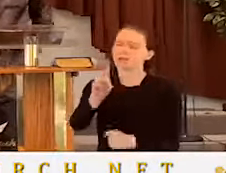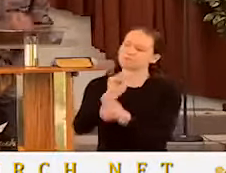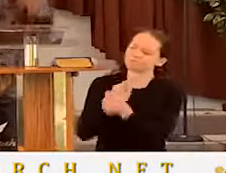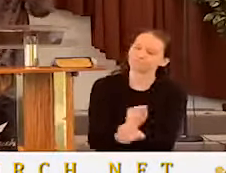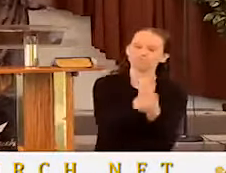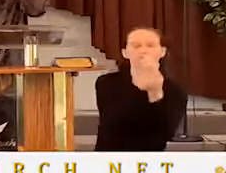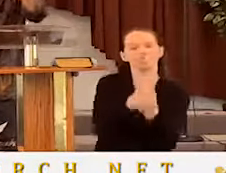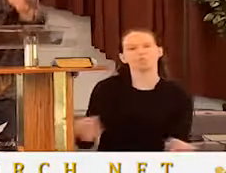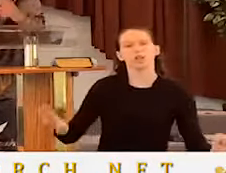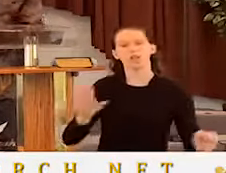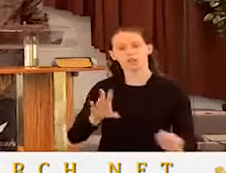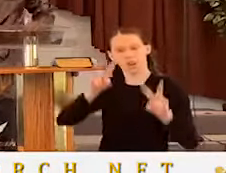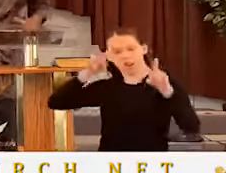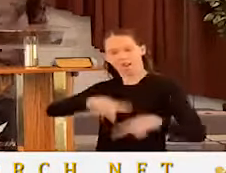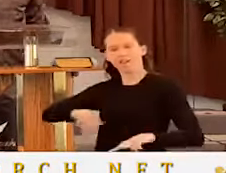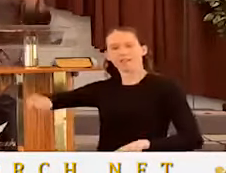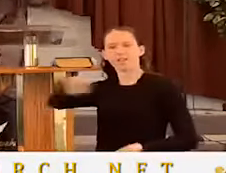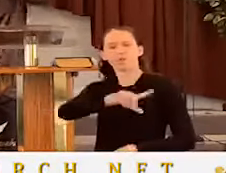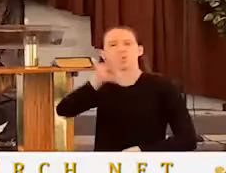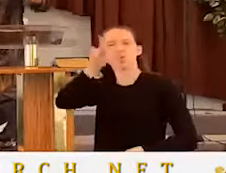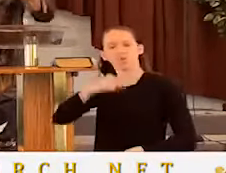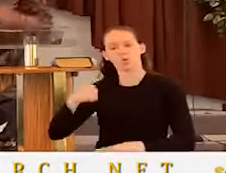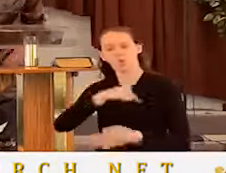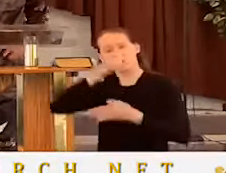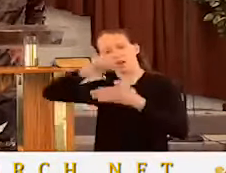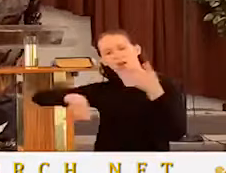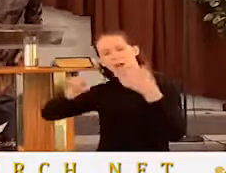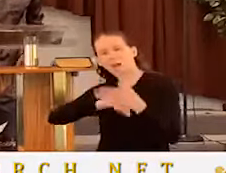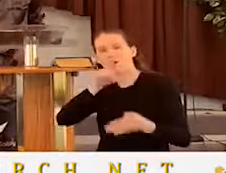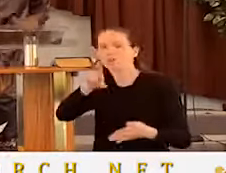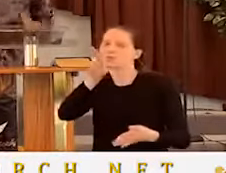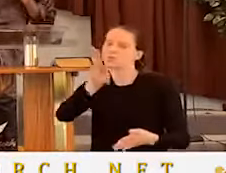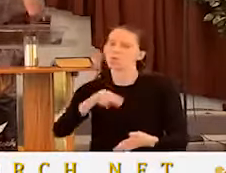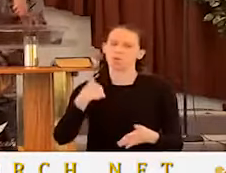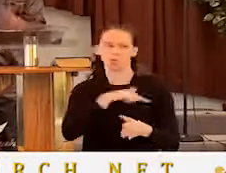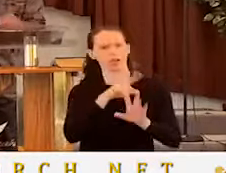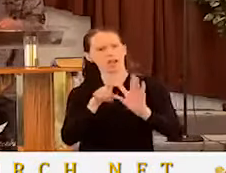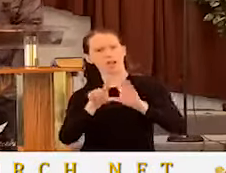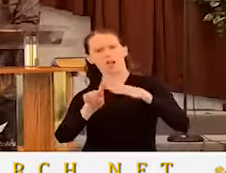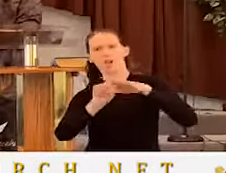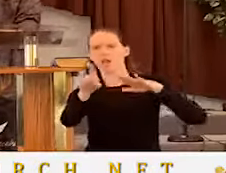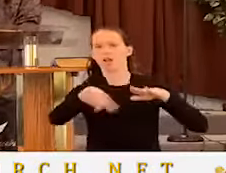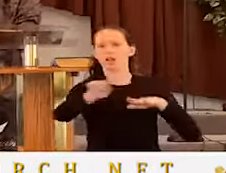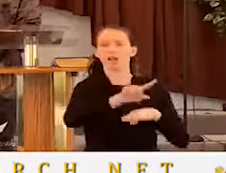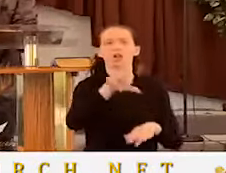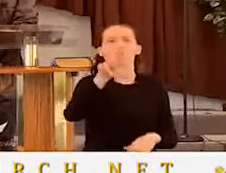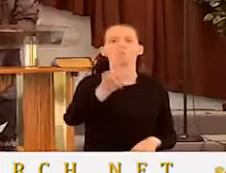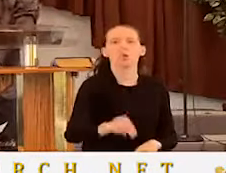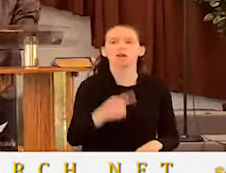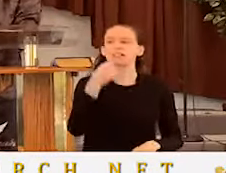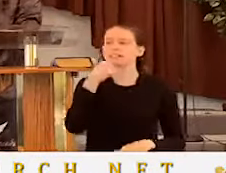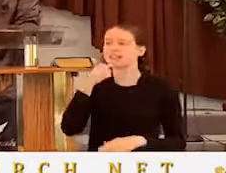free, not condemning them, not locking them out of the church. But he that the Son has set free is